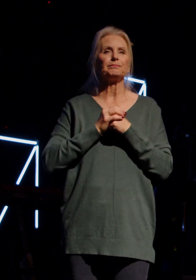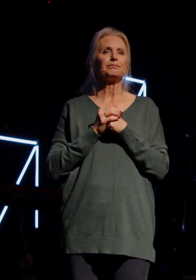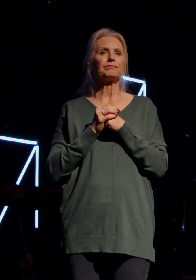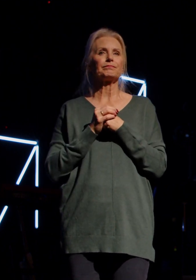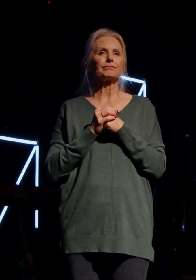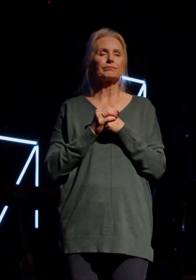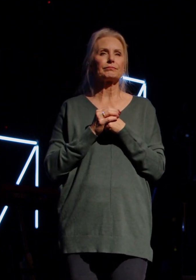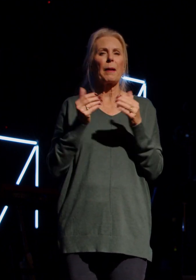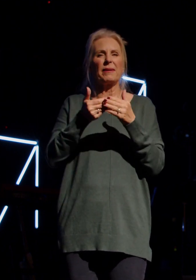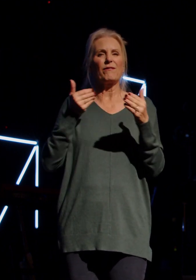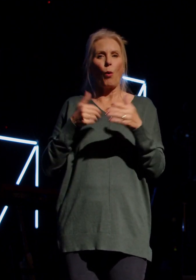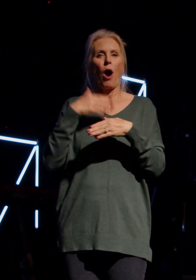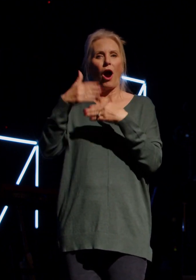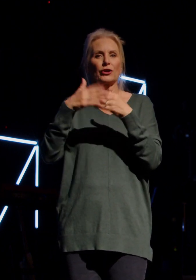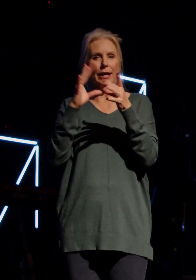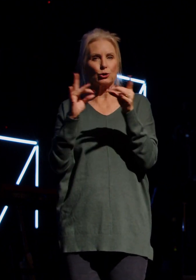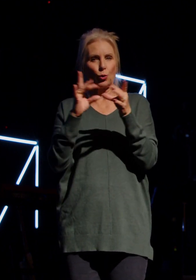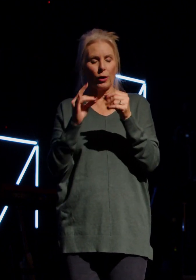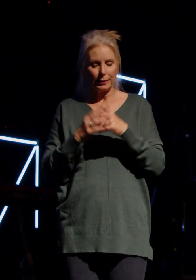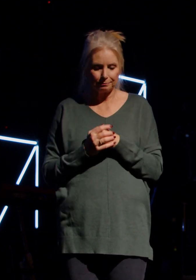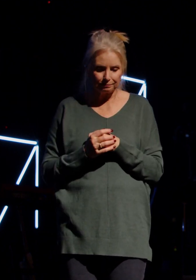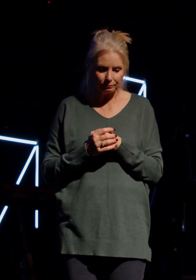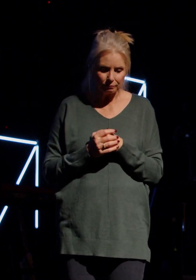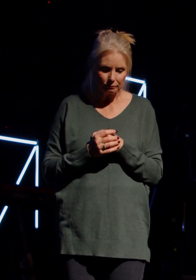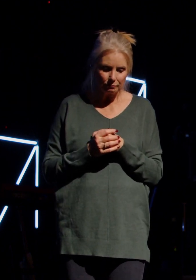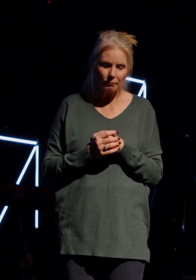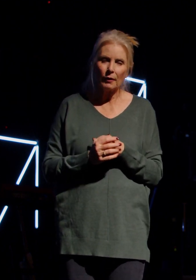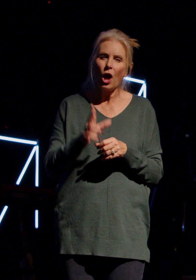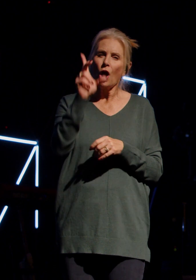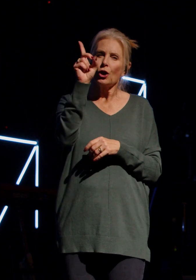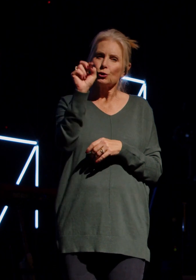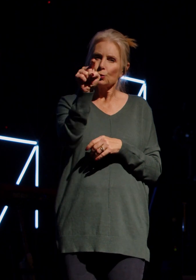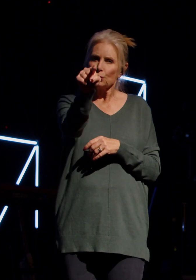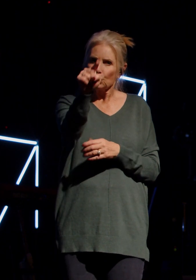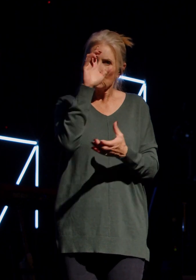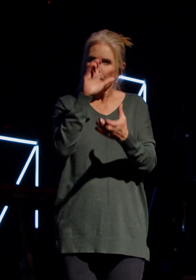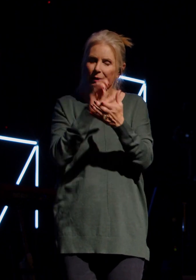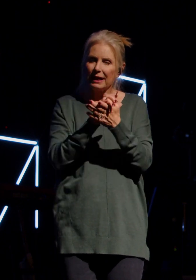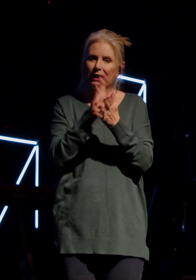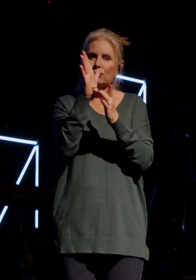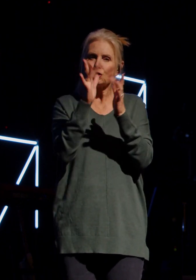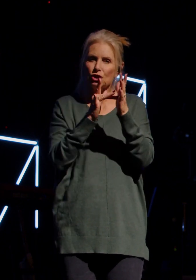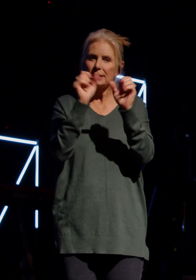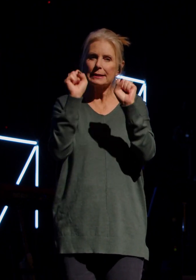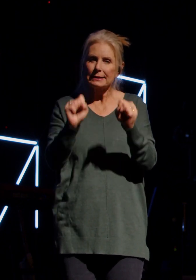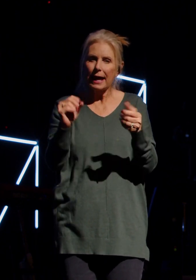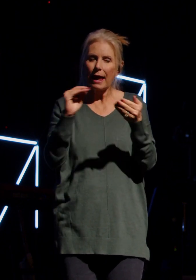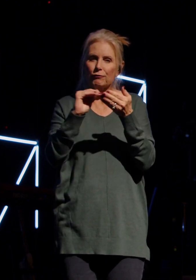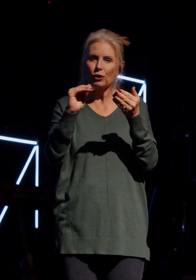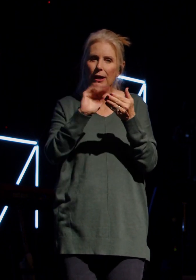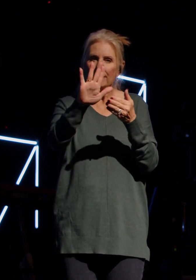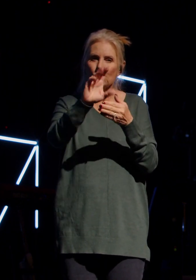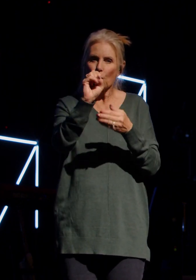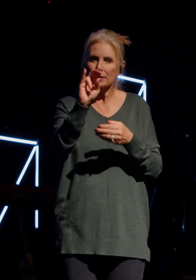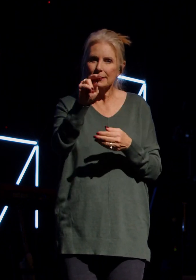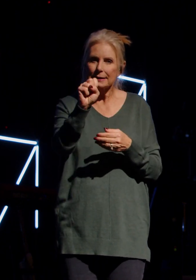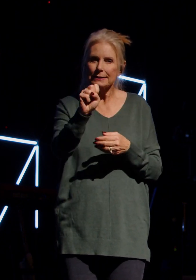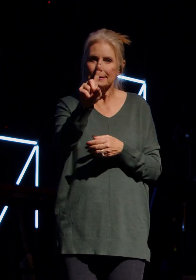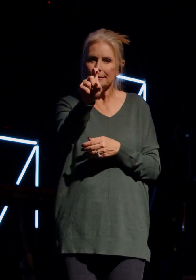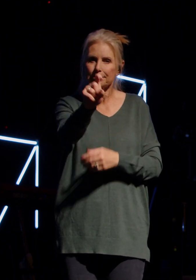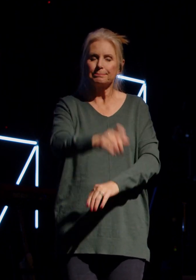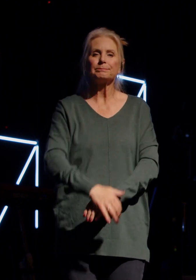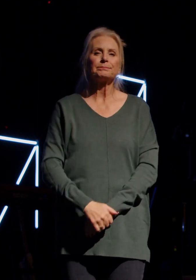before we move on to the next story. Application questions. Do you believe that Jesus can forgive you of your sins? I think that's the greatest question that I could ask you right